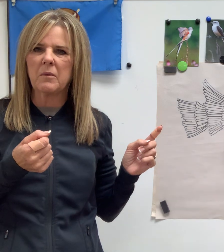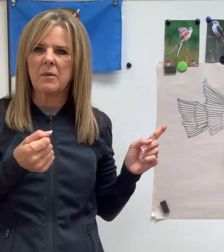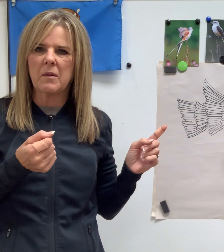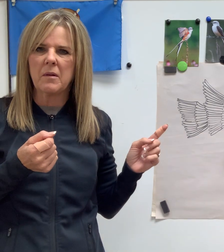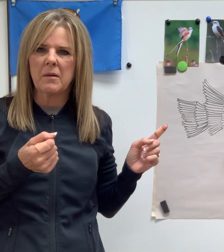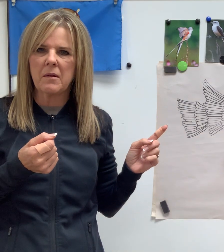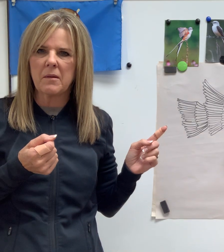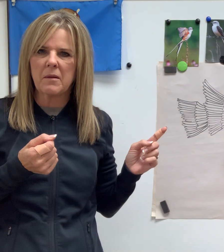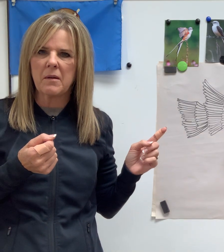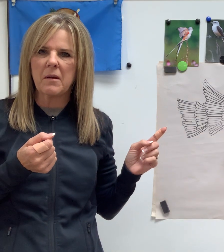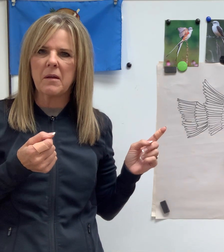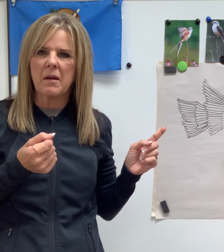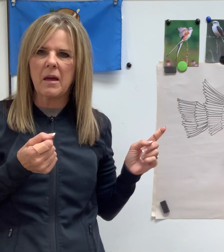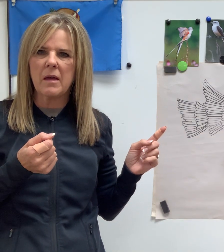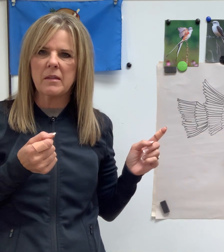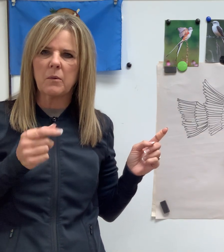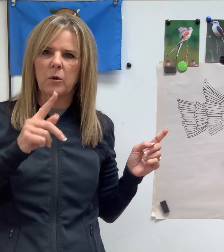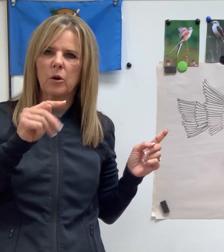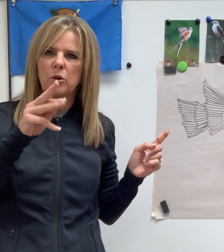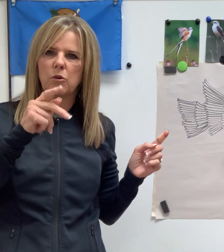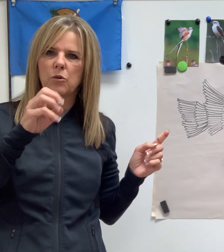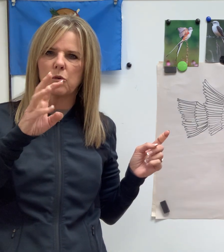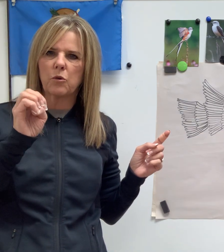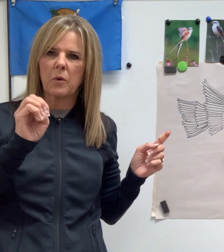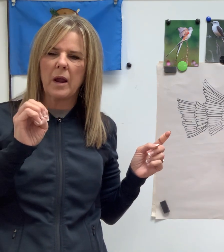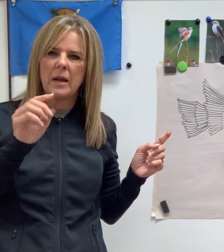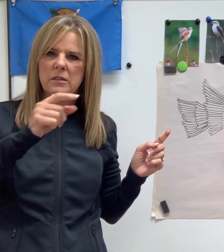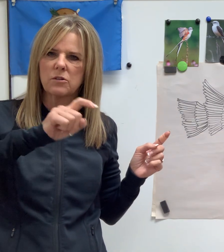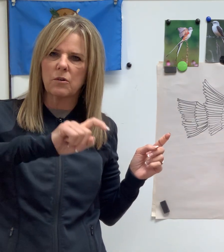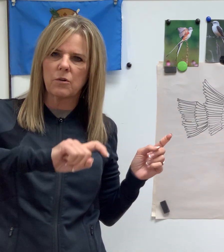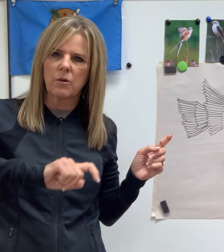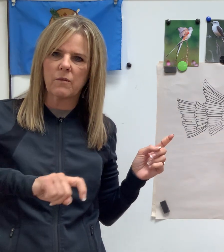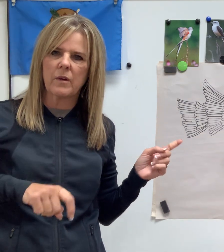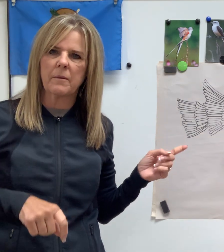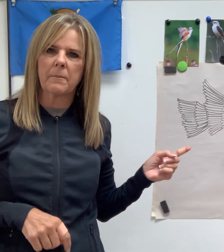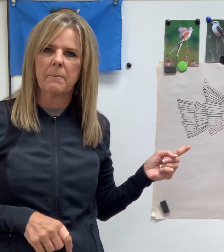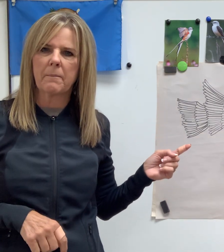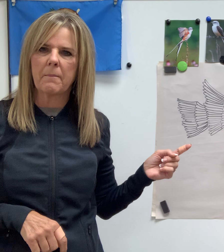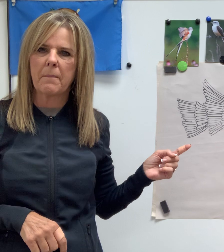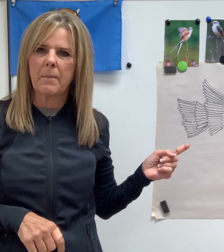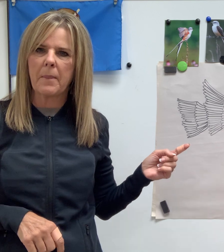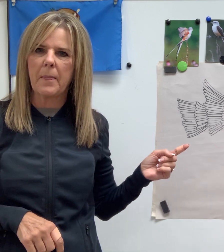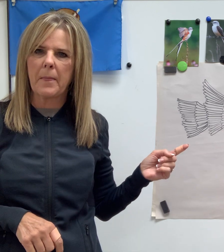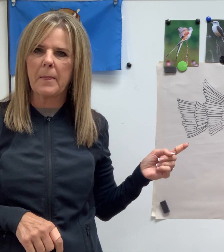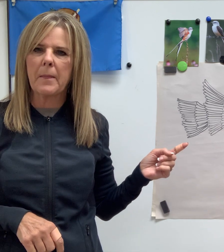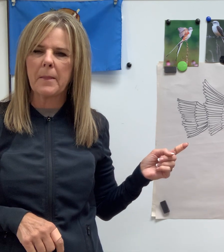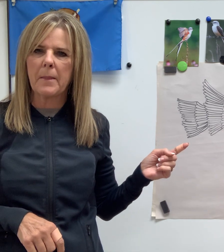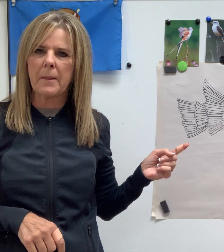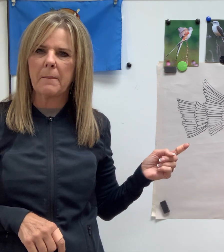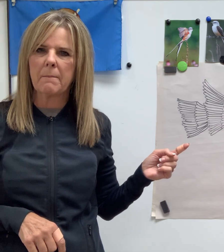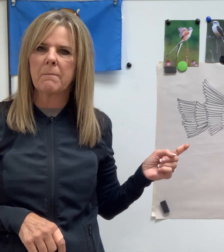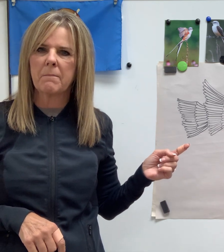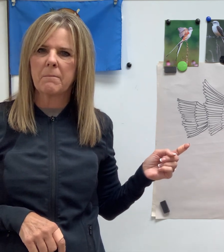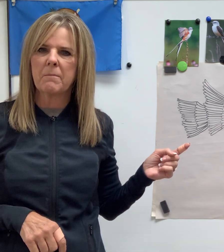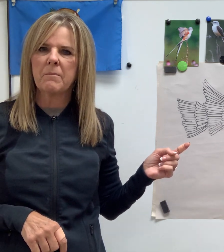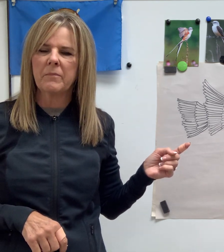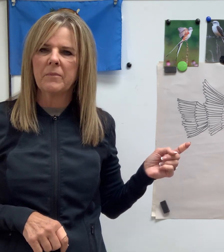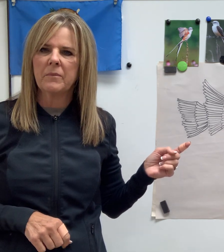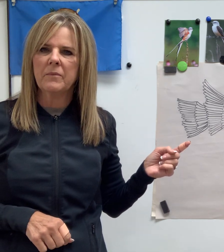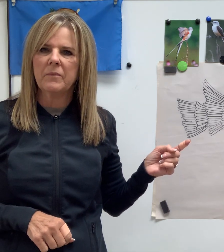just gonna sort of trace what we've already got right next to it, just curve it forward and touch,